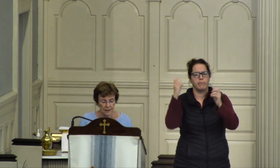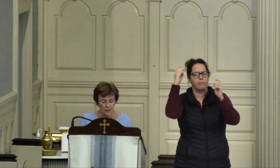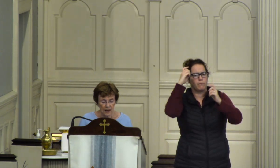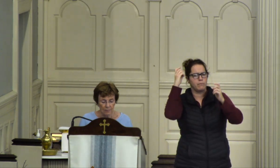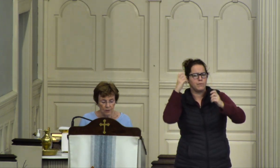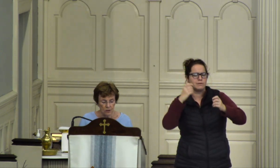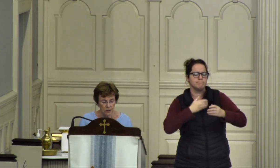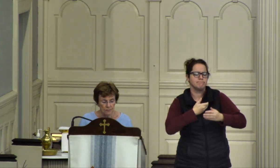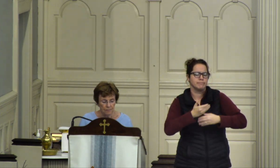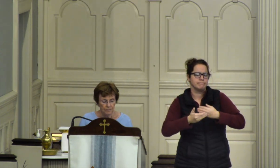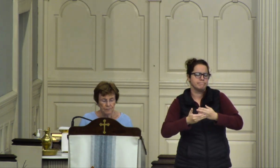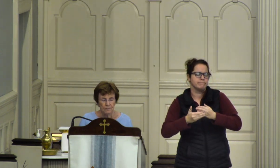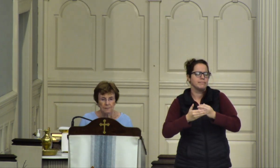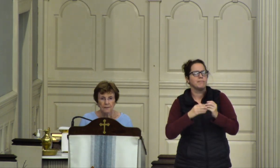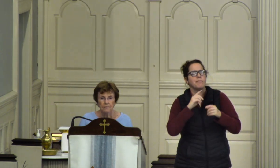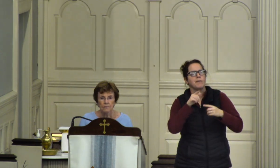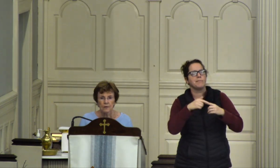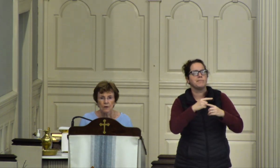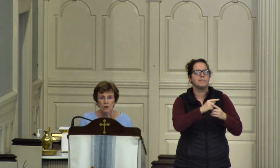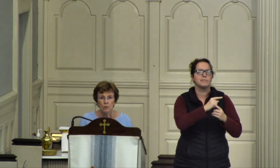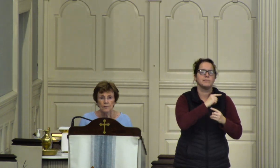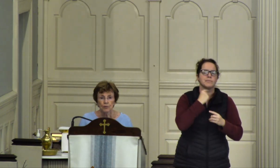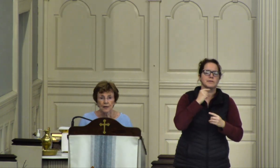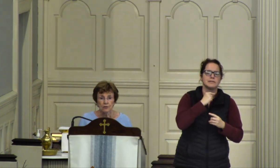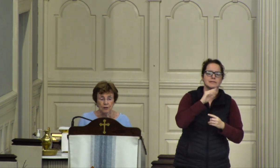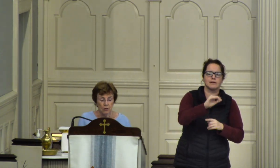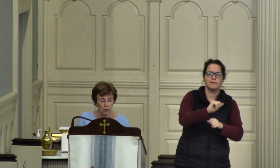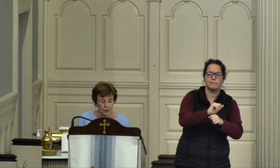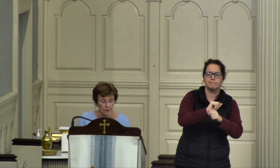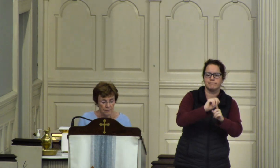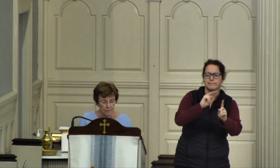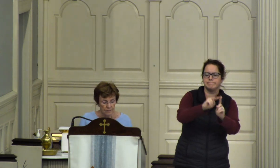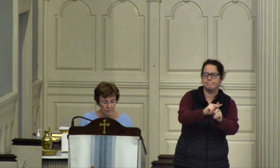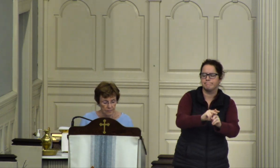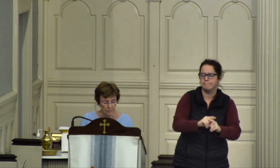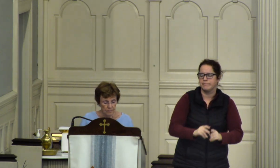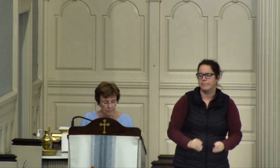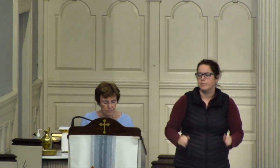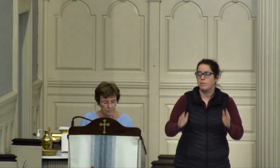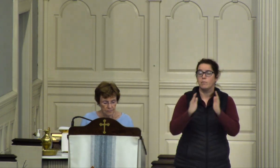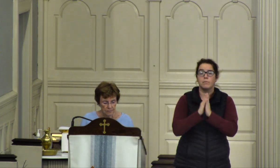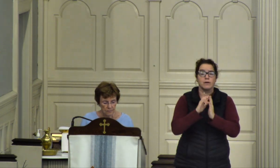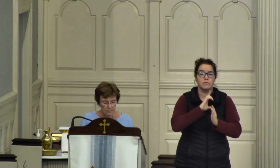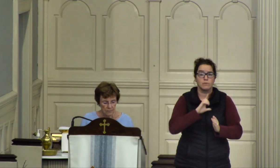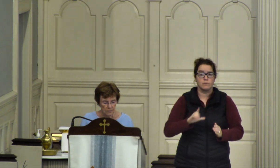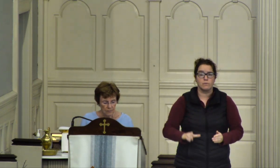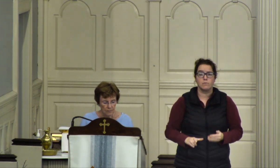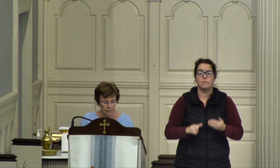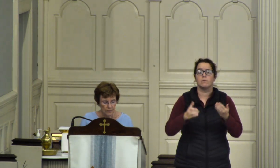priestly assignments. We pray to the Lord.